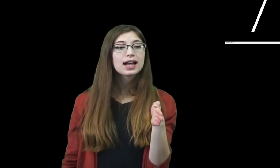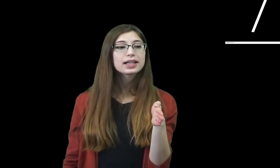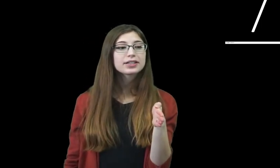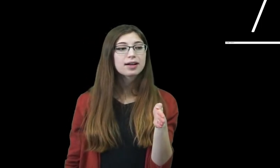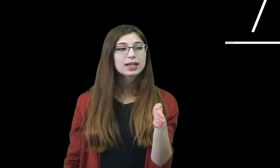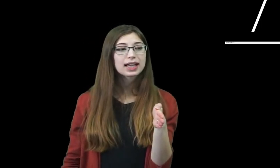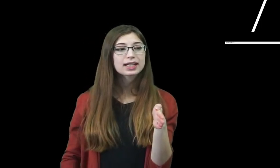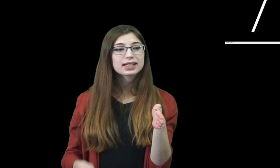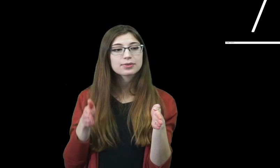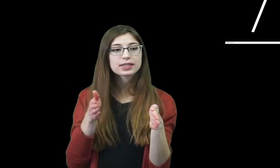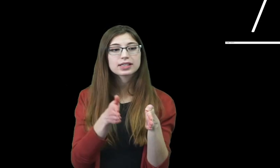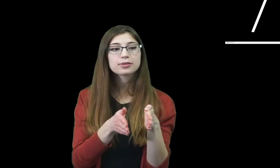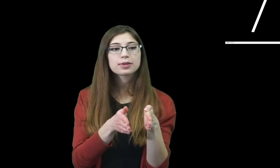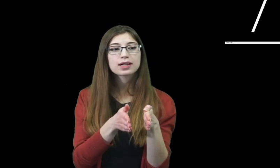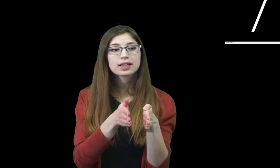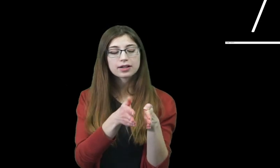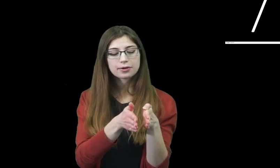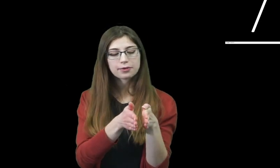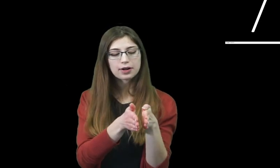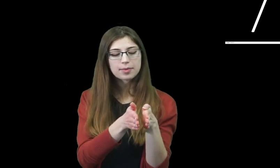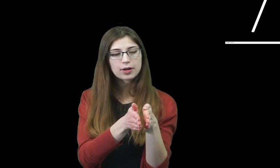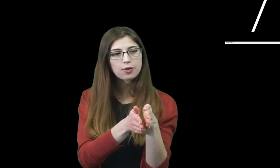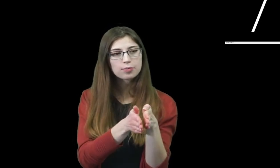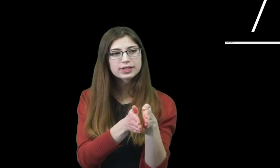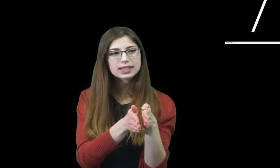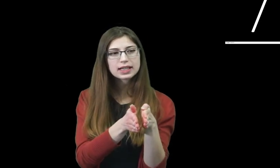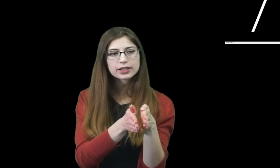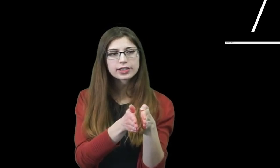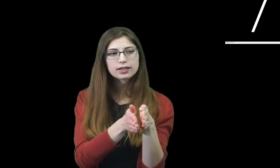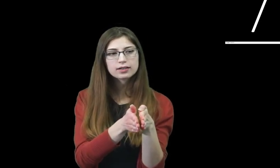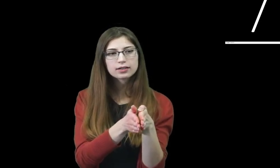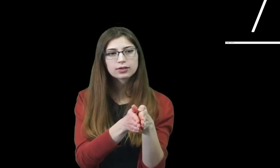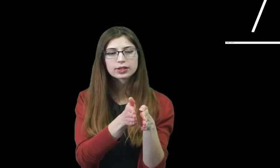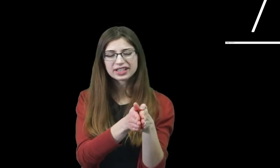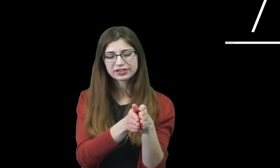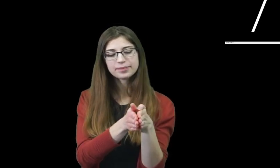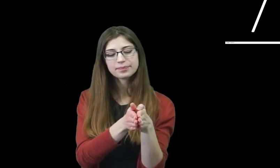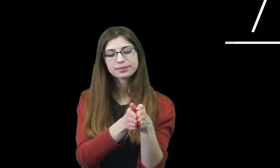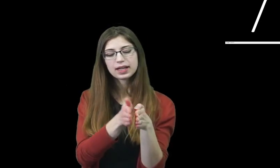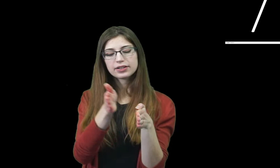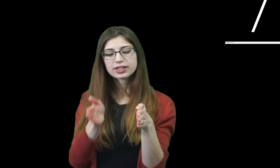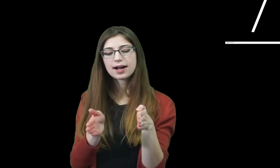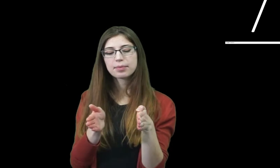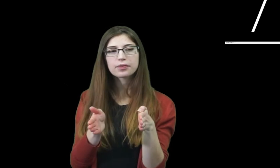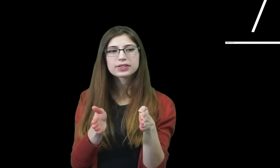your dominant hand is going to go from an almost touching or touching and just hop over to the